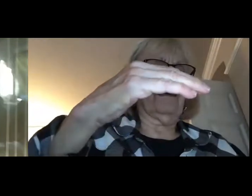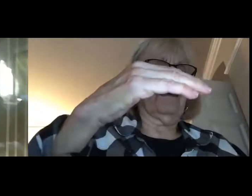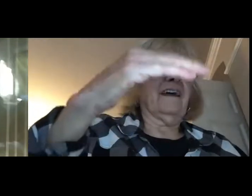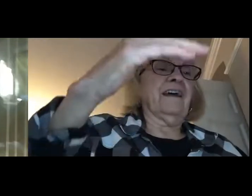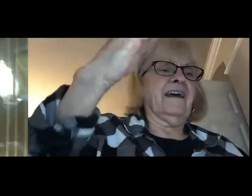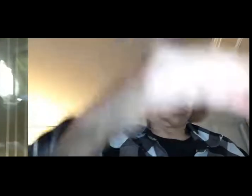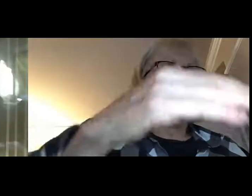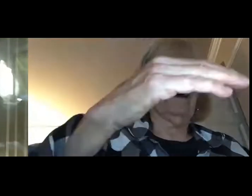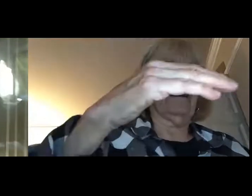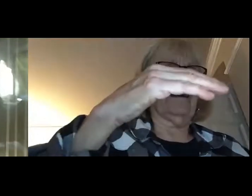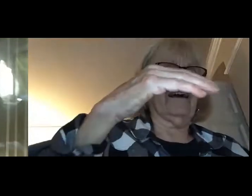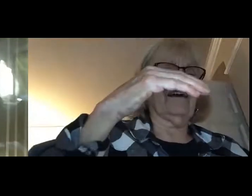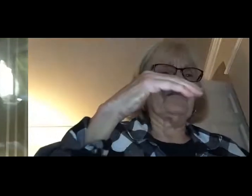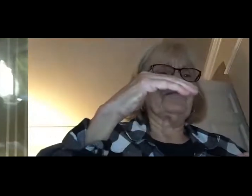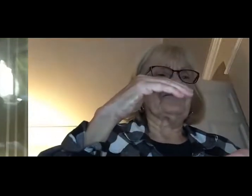could click that out of the way.